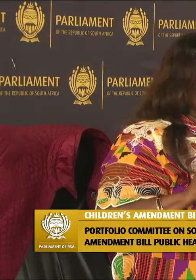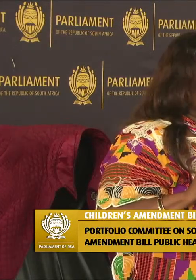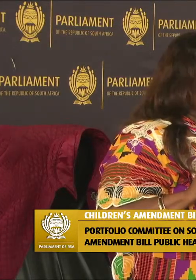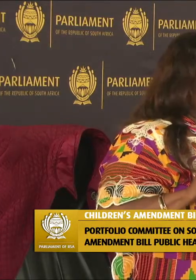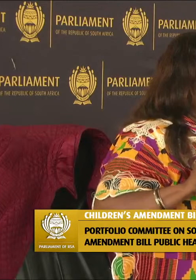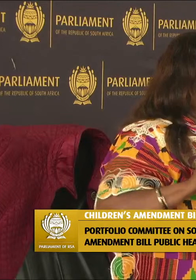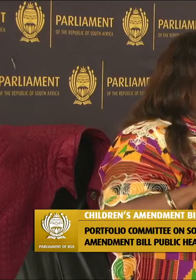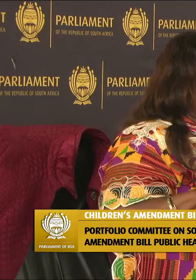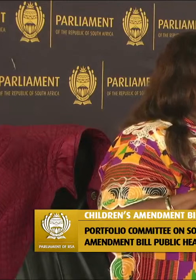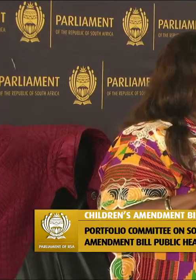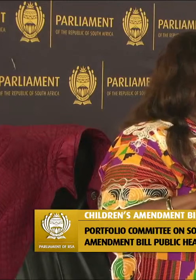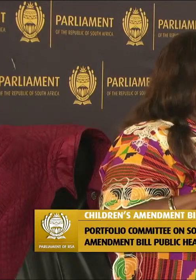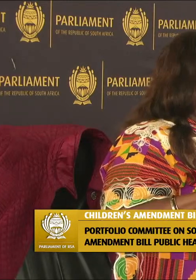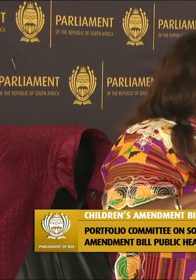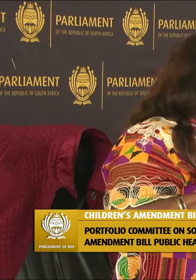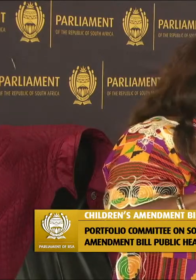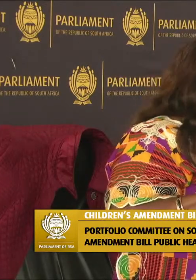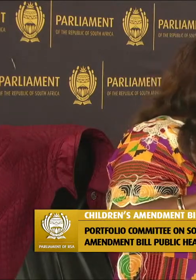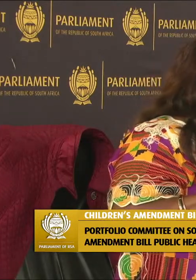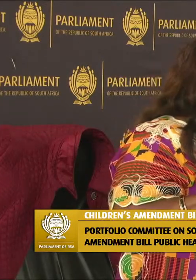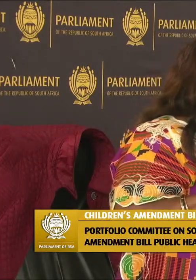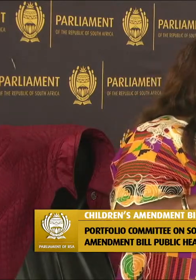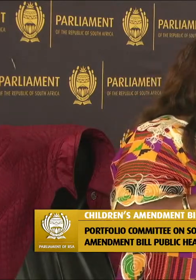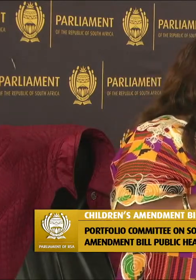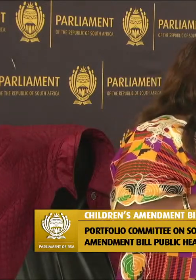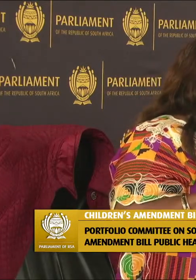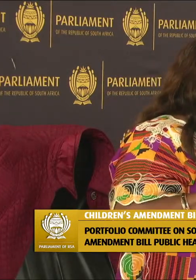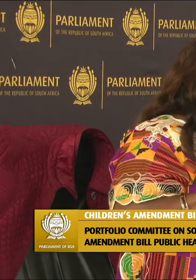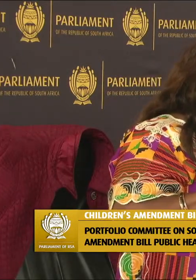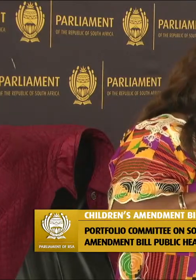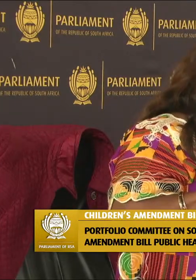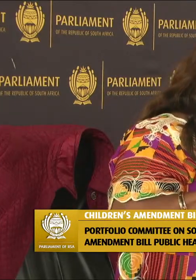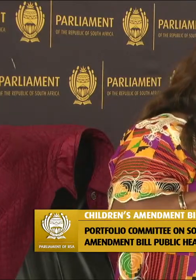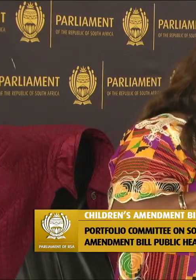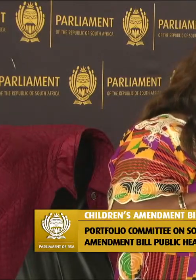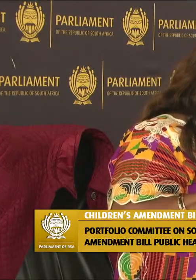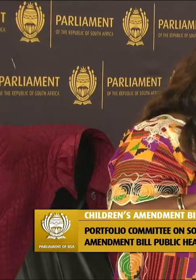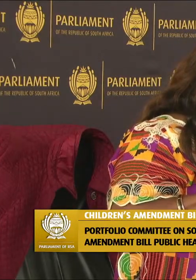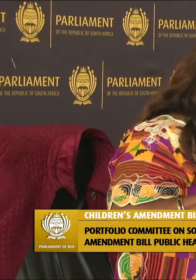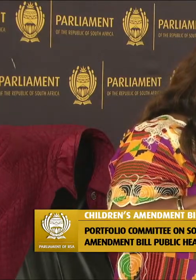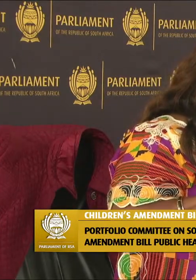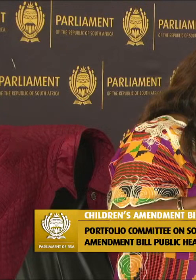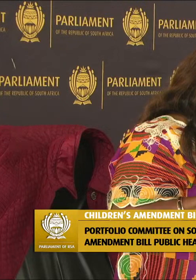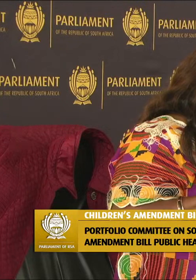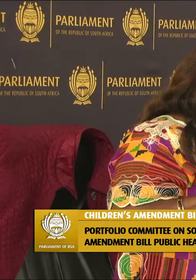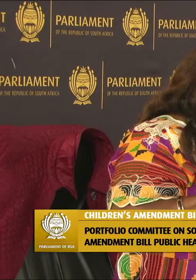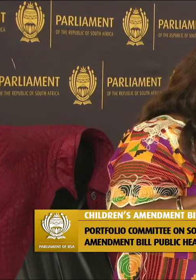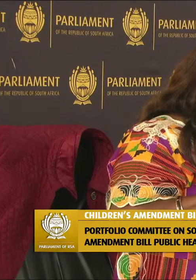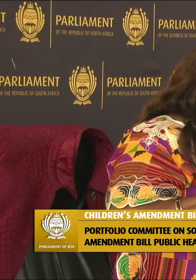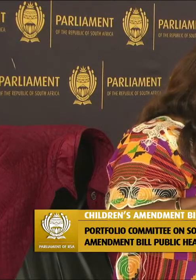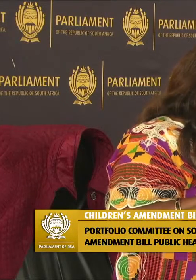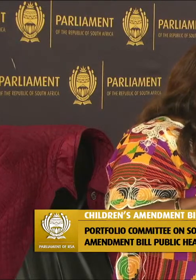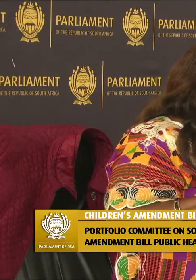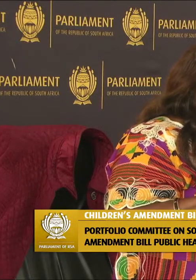abantu bokuhlala emphakathini about that. It also talks about